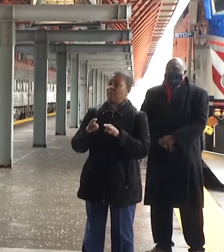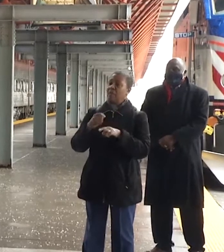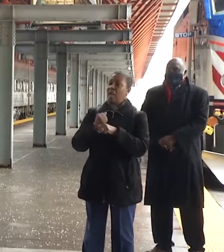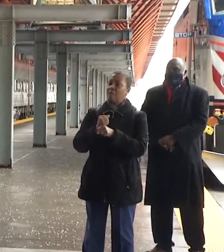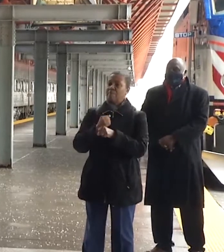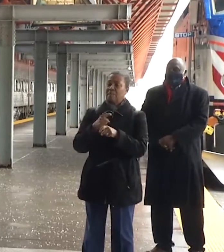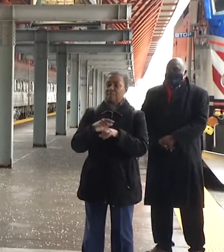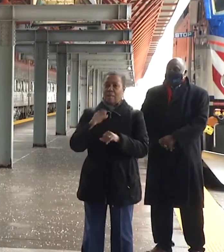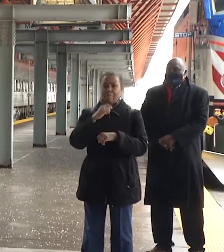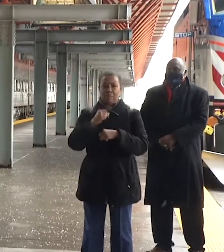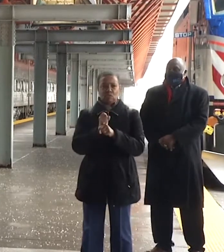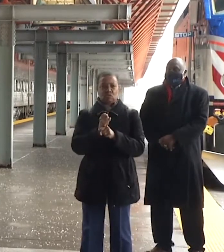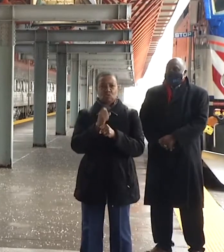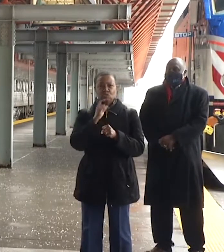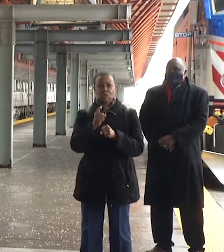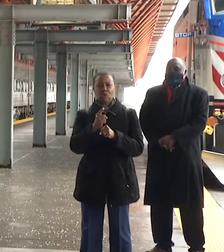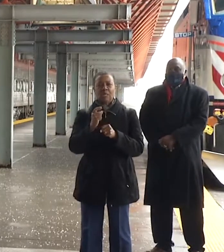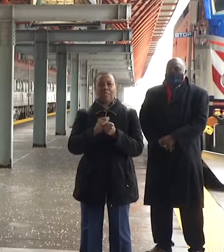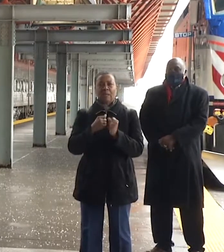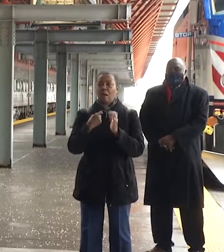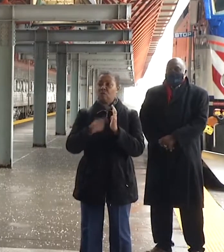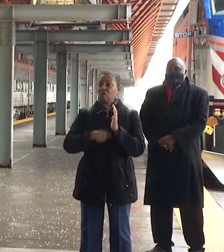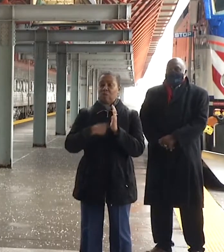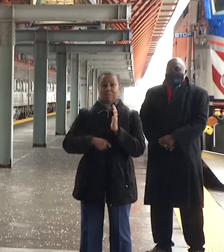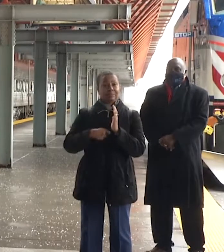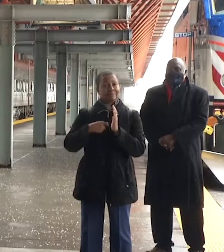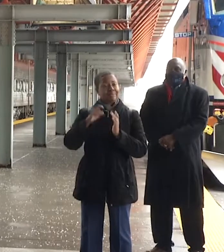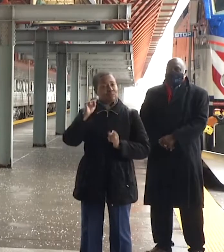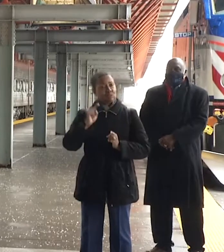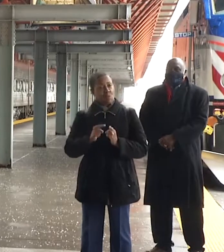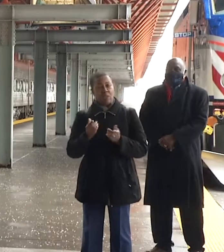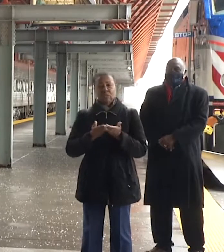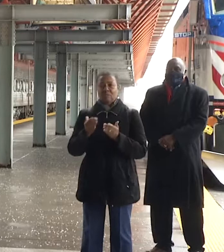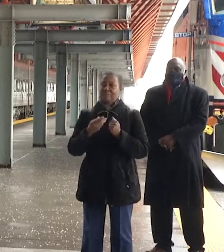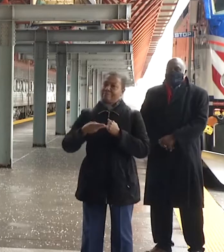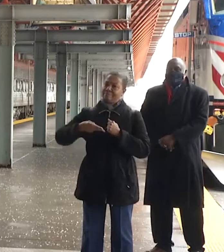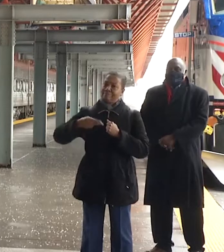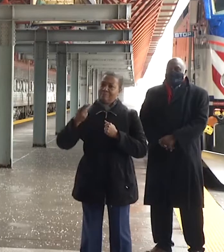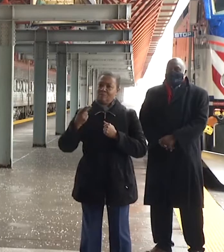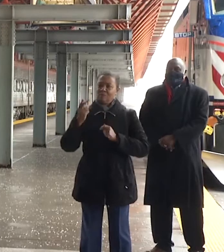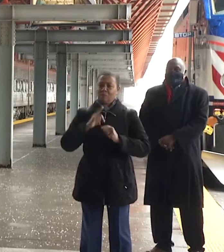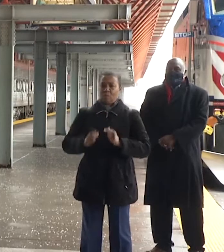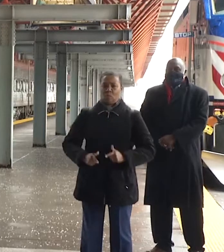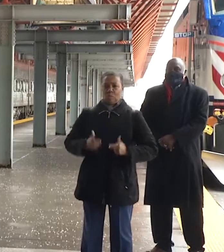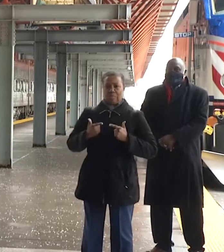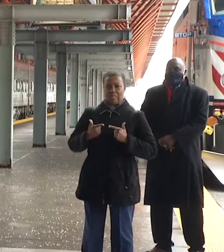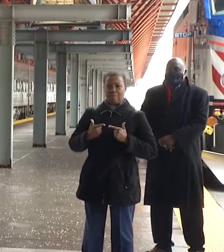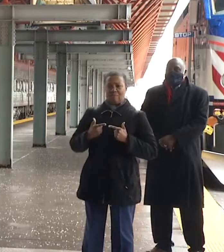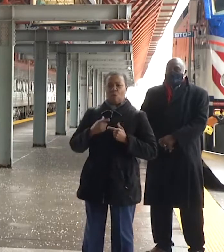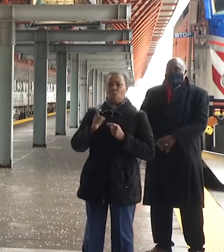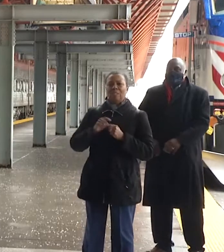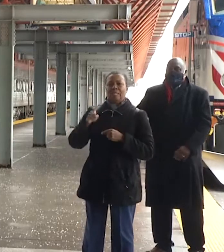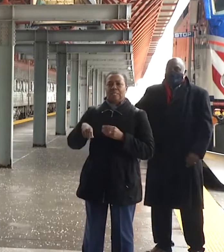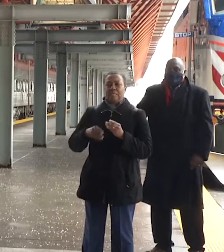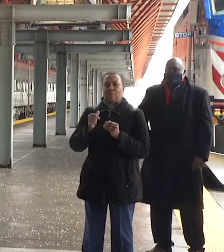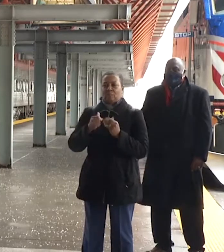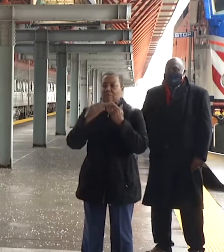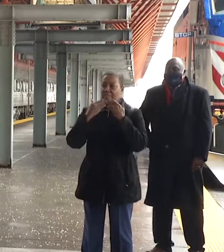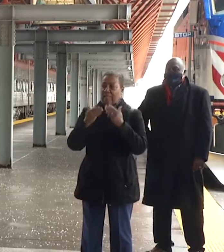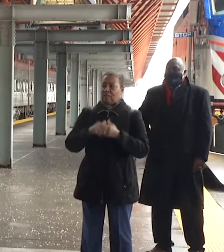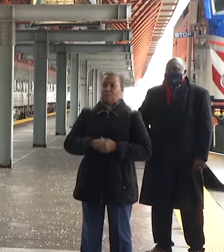ensuring transportation costs stay low and service remains high for residents when they need it most. Thank